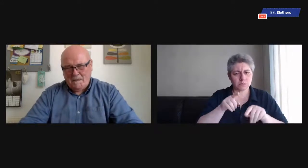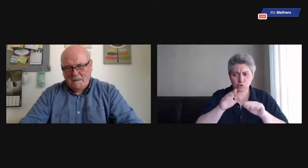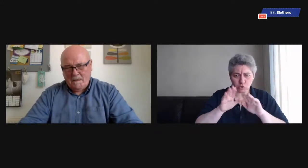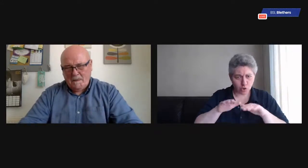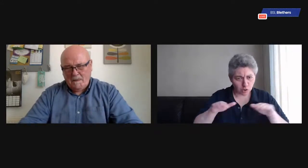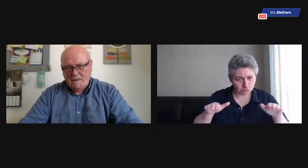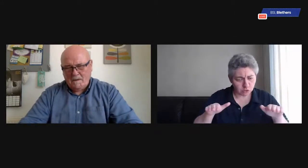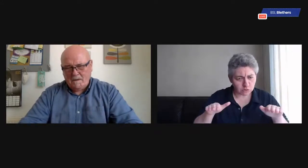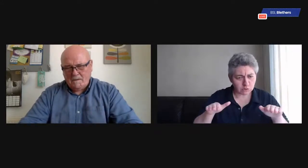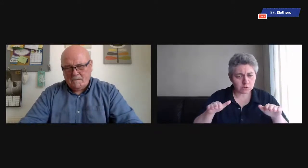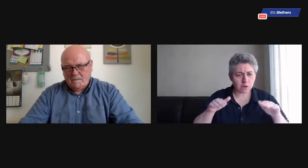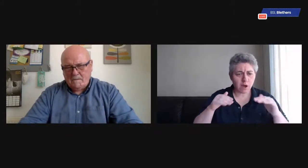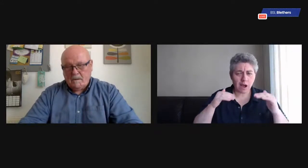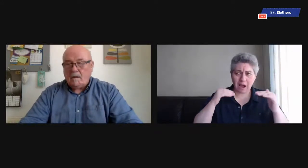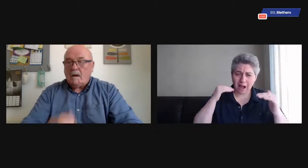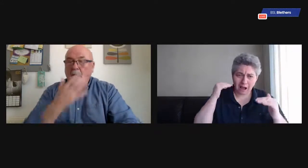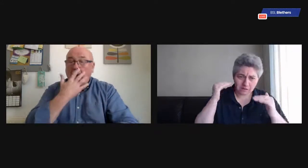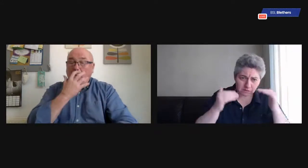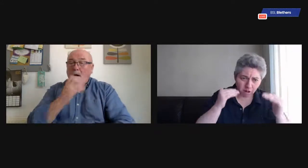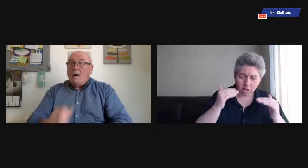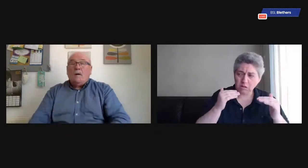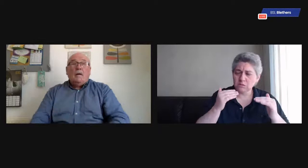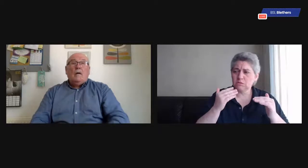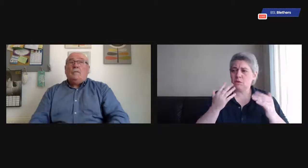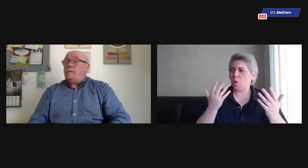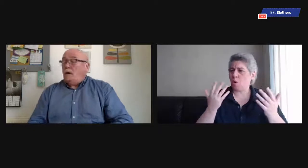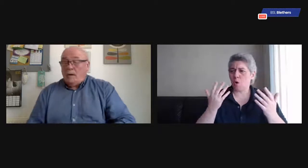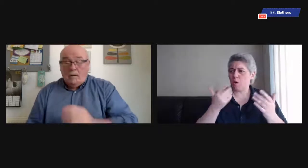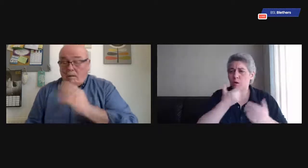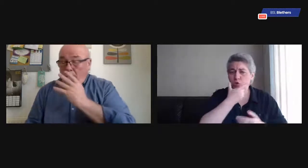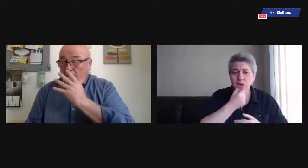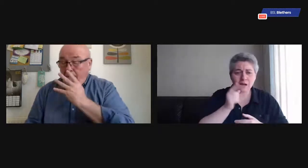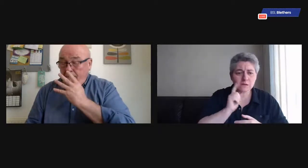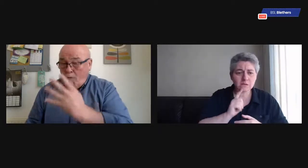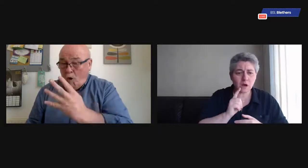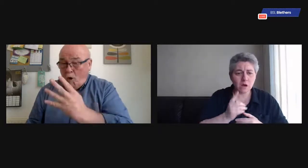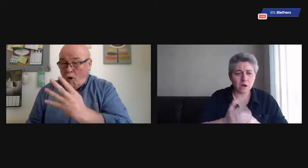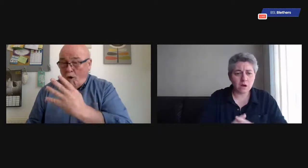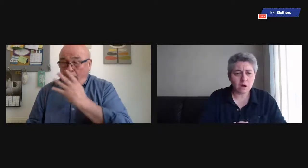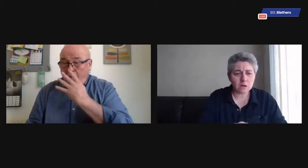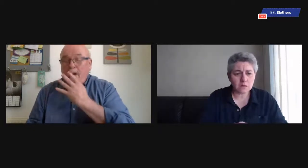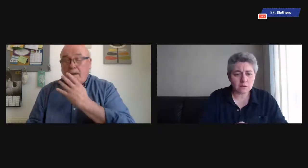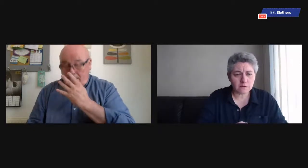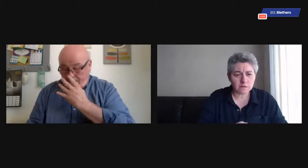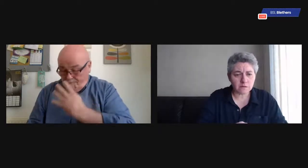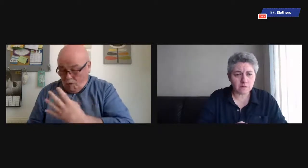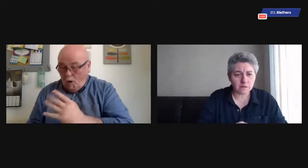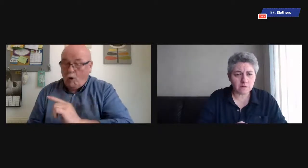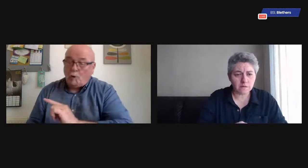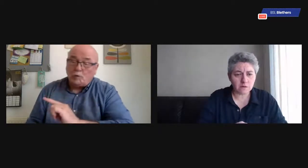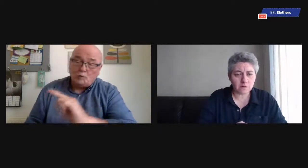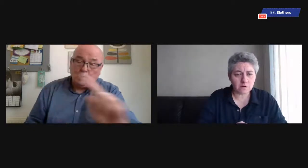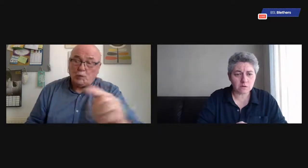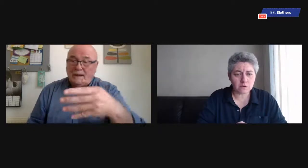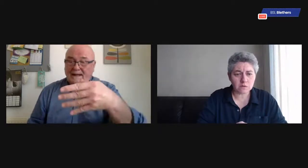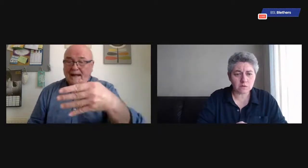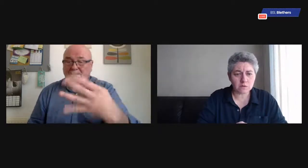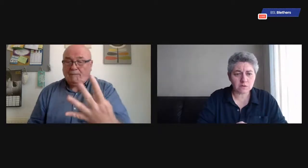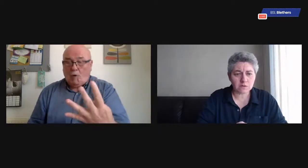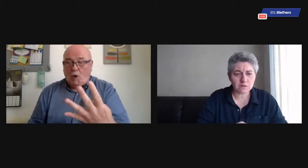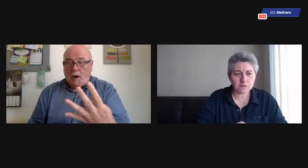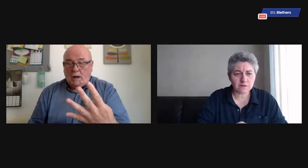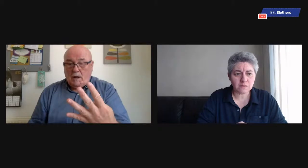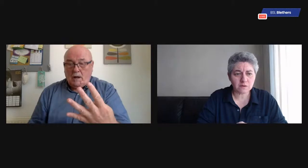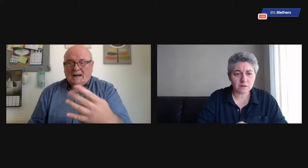25, 26, Avro. Have you been working with children, males,